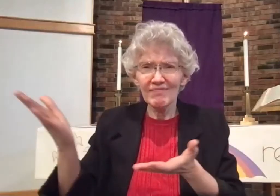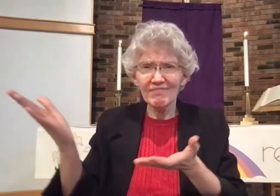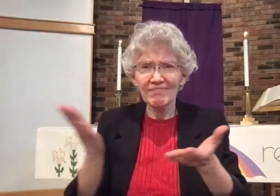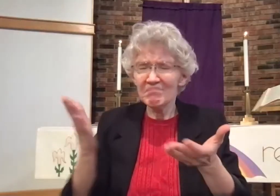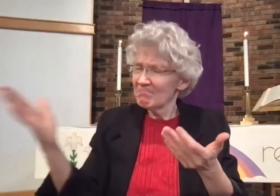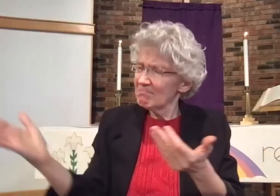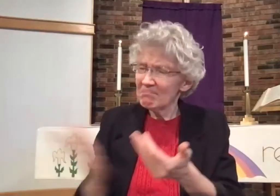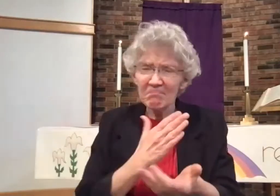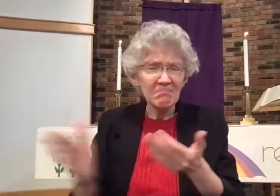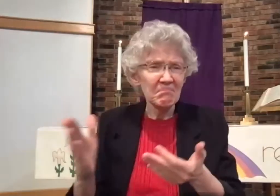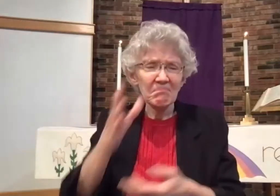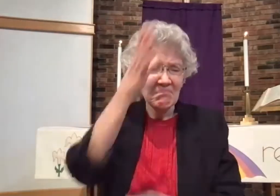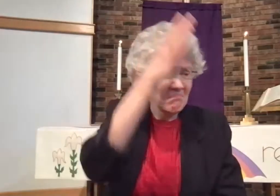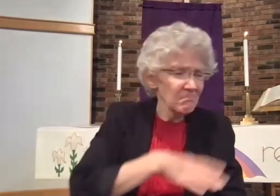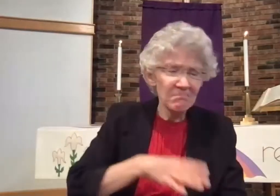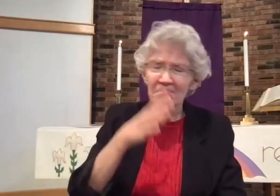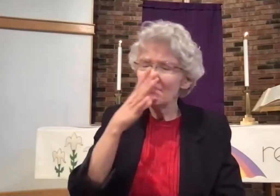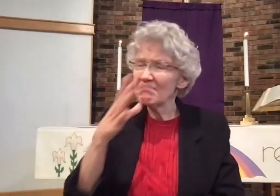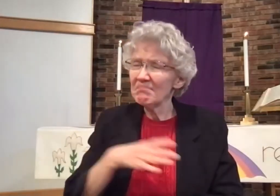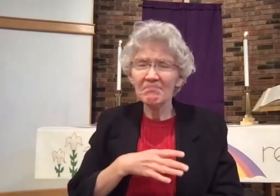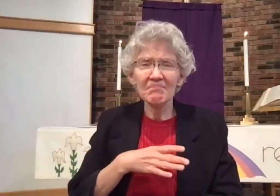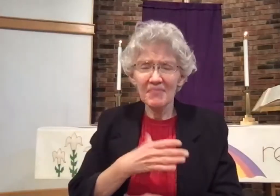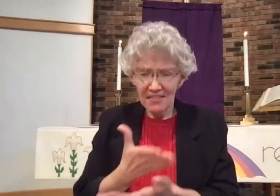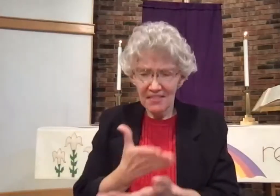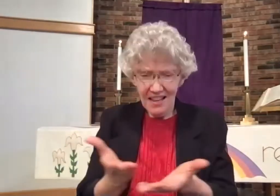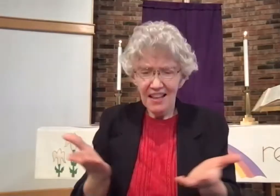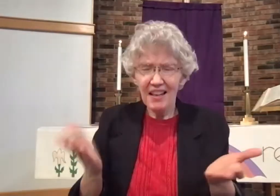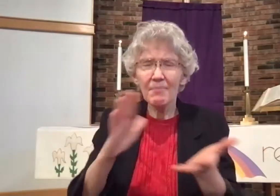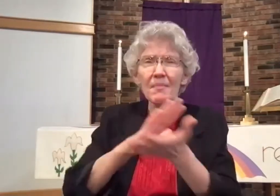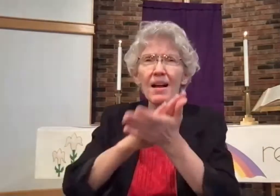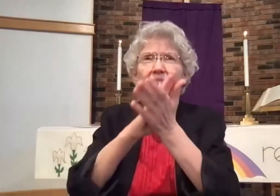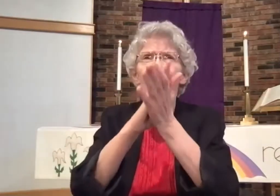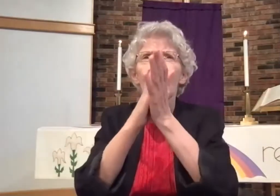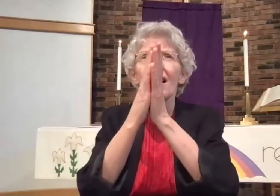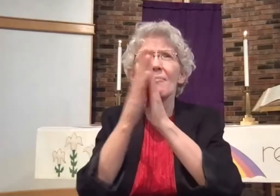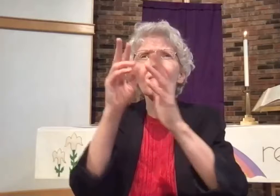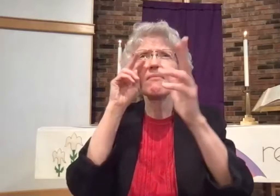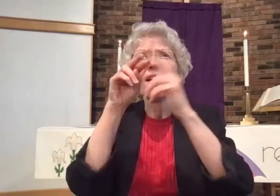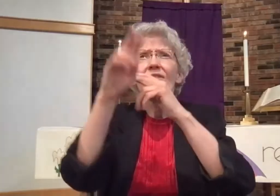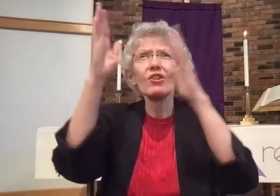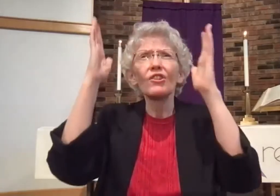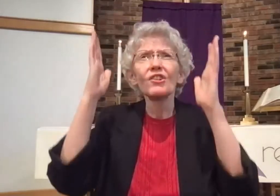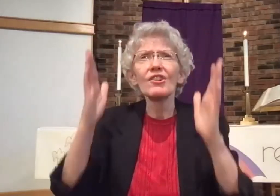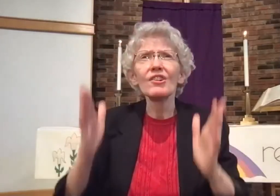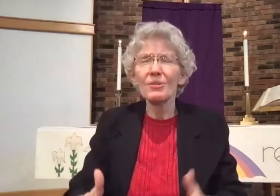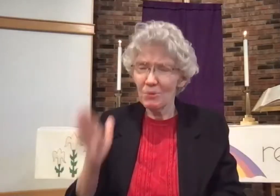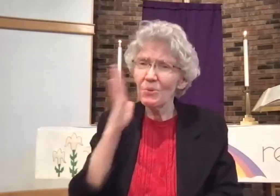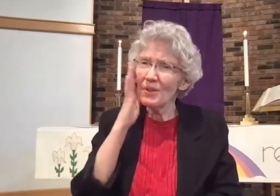Your young men will see visions, and your old men will have dreams. In those days, I will give my spirit to my